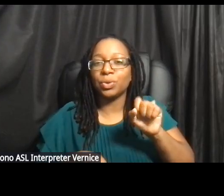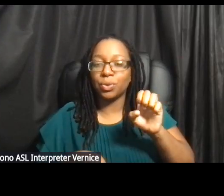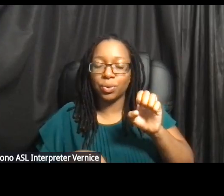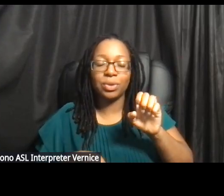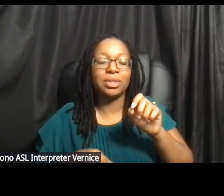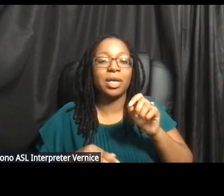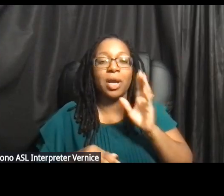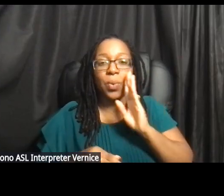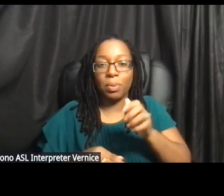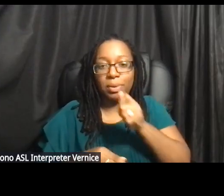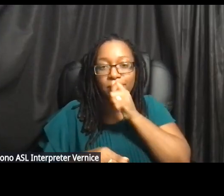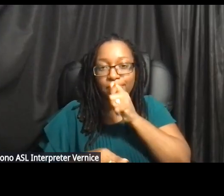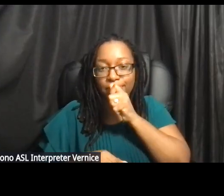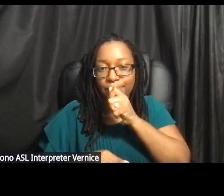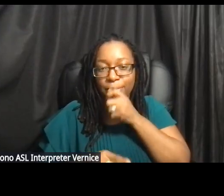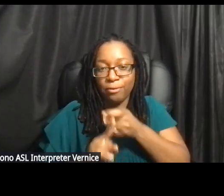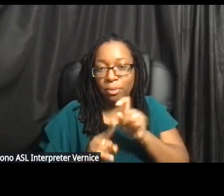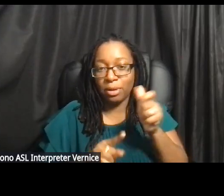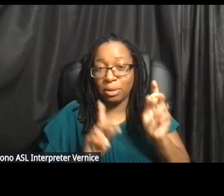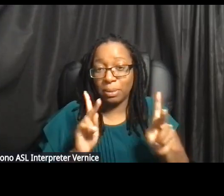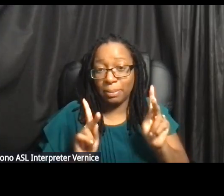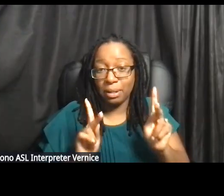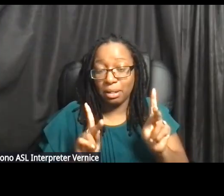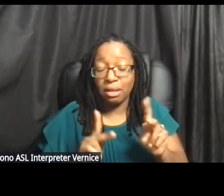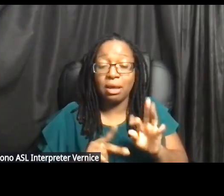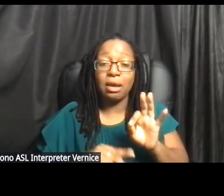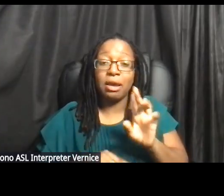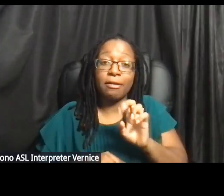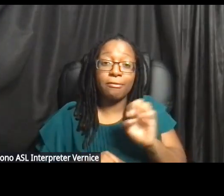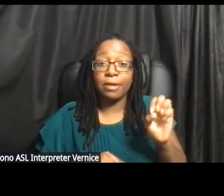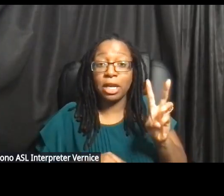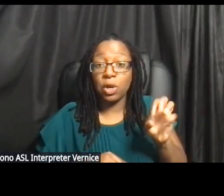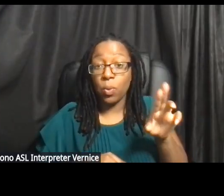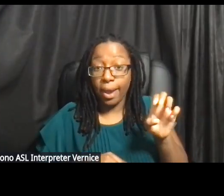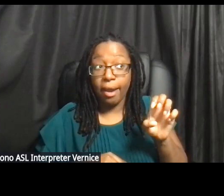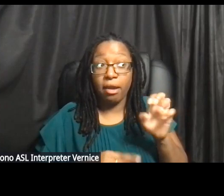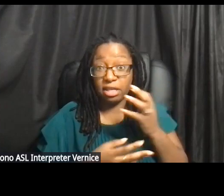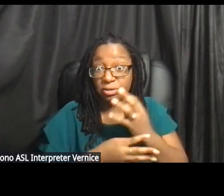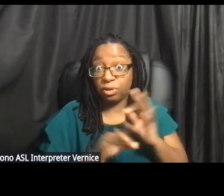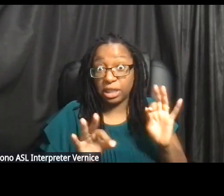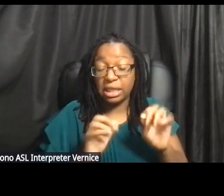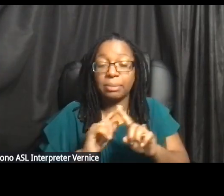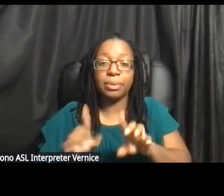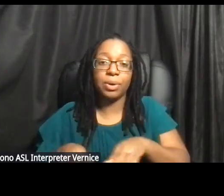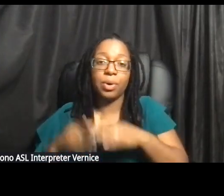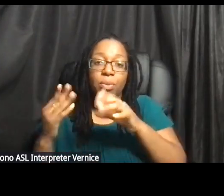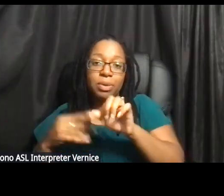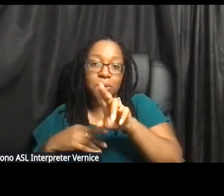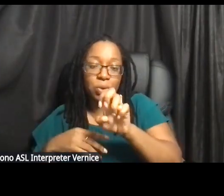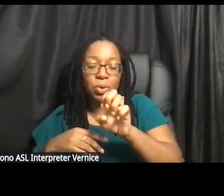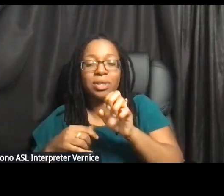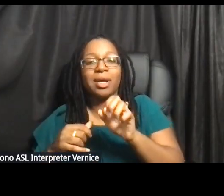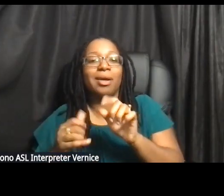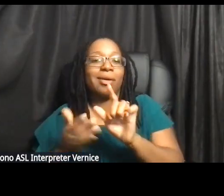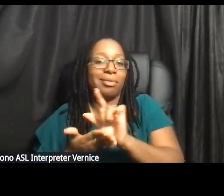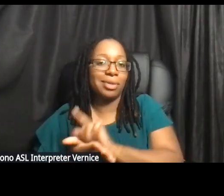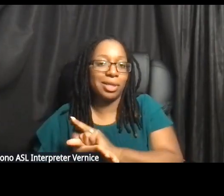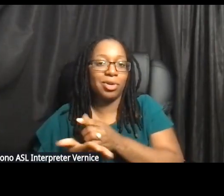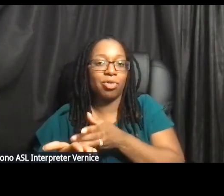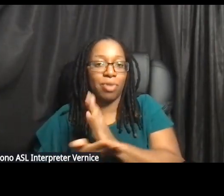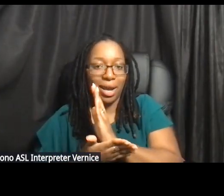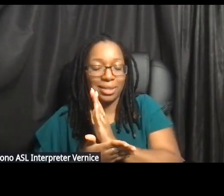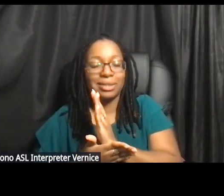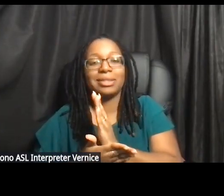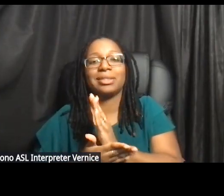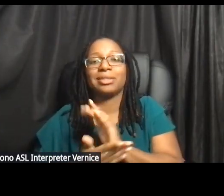remains hidden from users. Unlike freeware, which is also free of cost, open source provides legal rights to study, change, and distribute